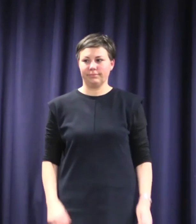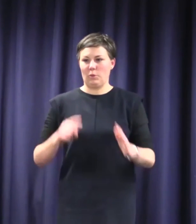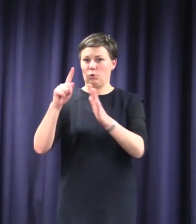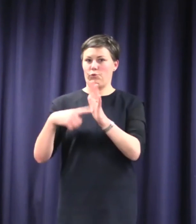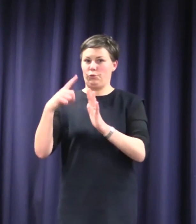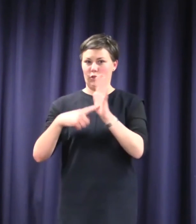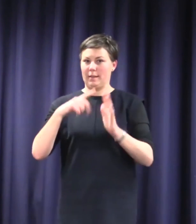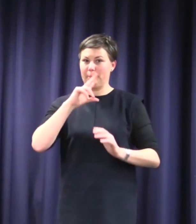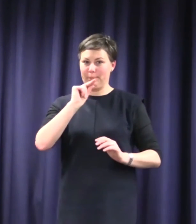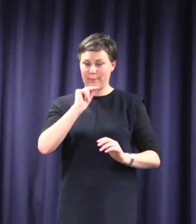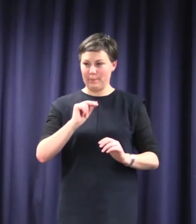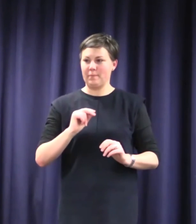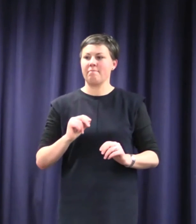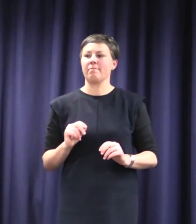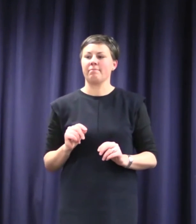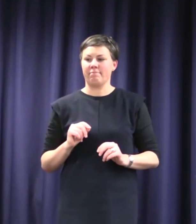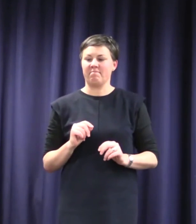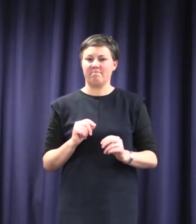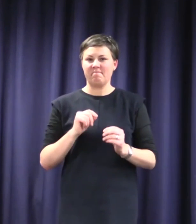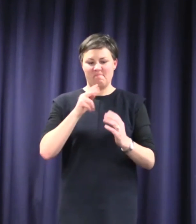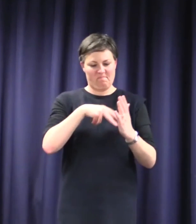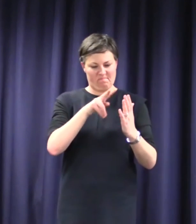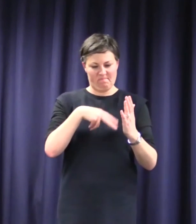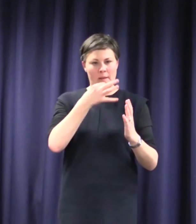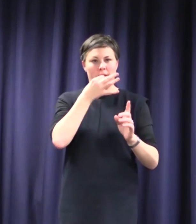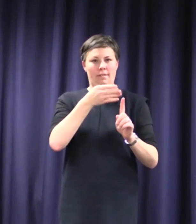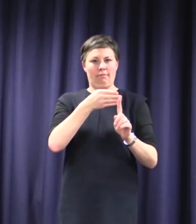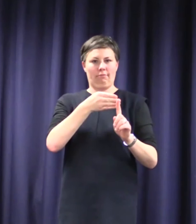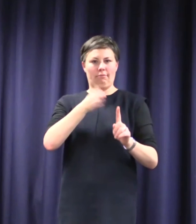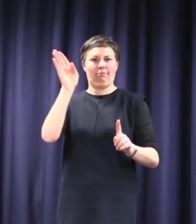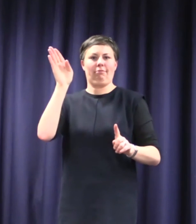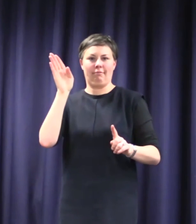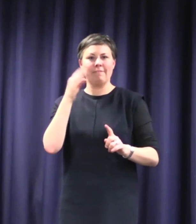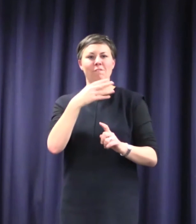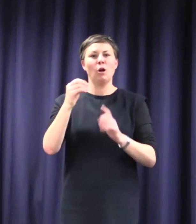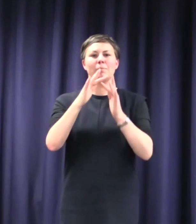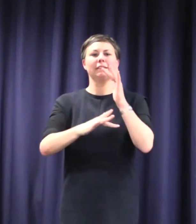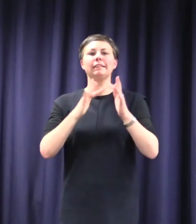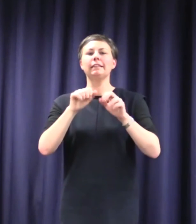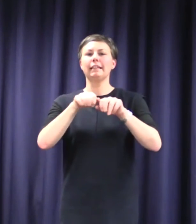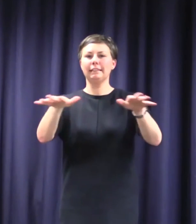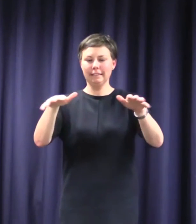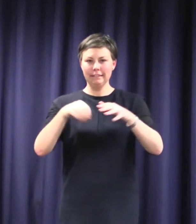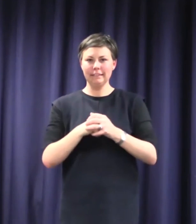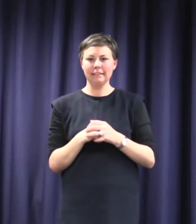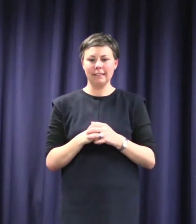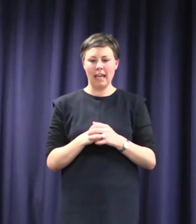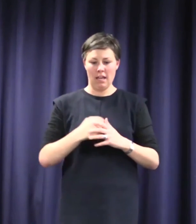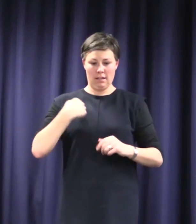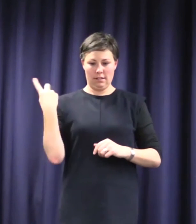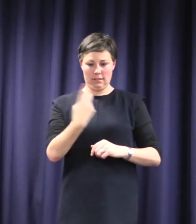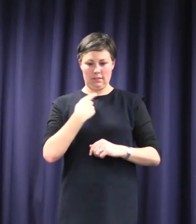This is a lovely segue that somebody's posted from our live stream. How do we as